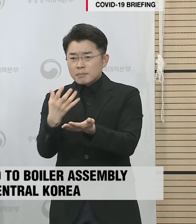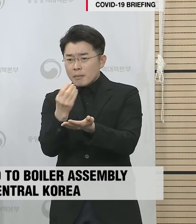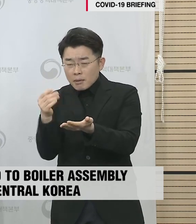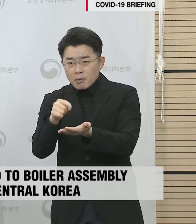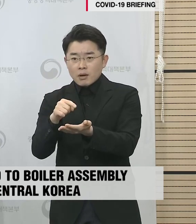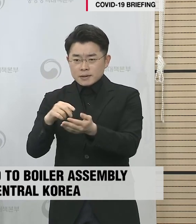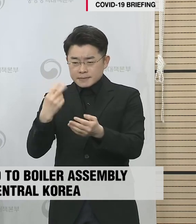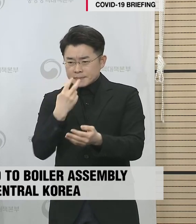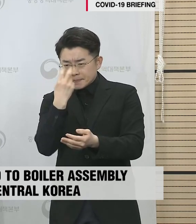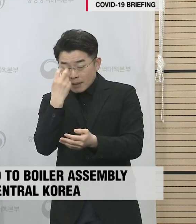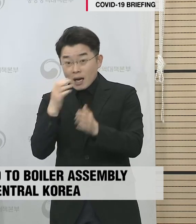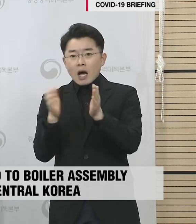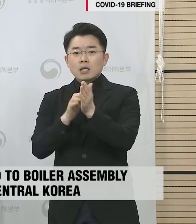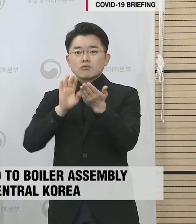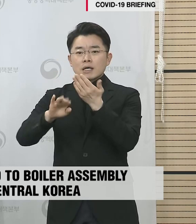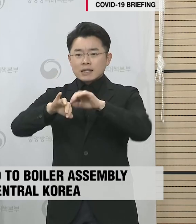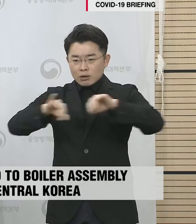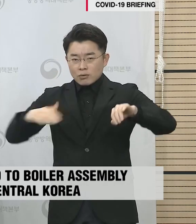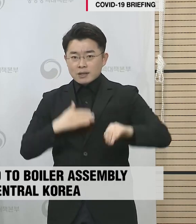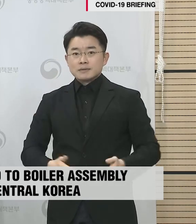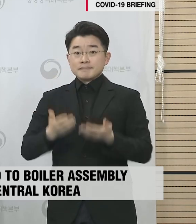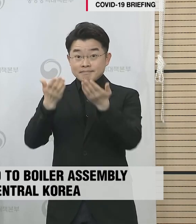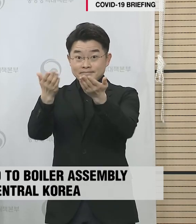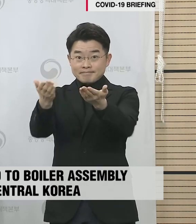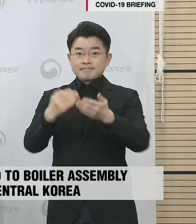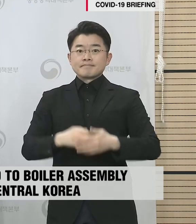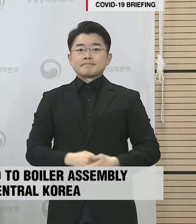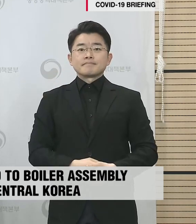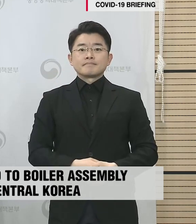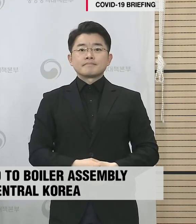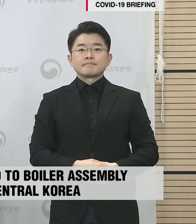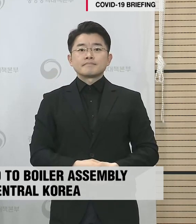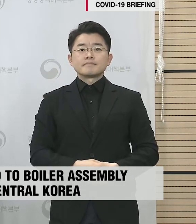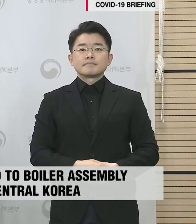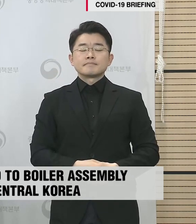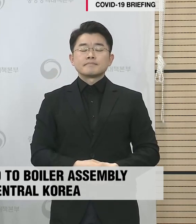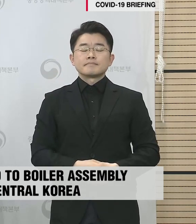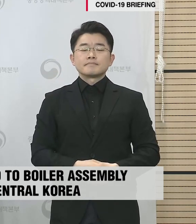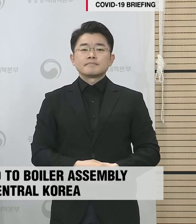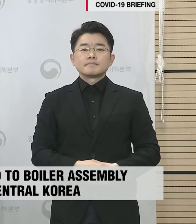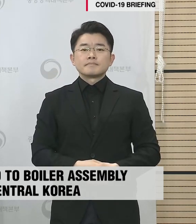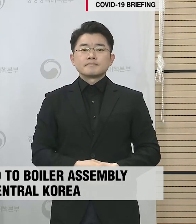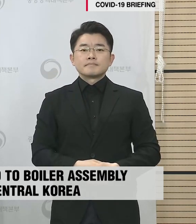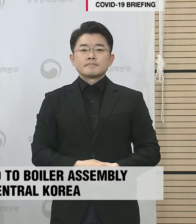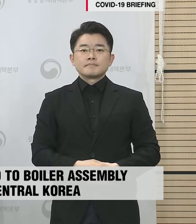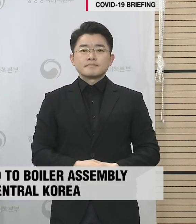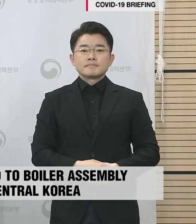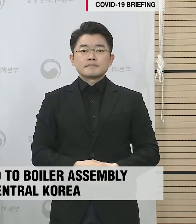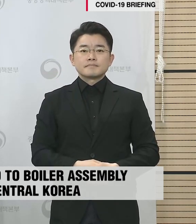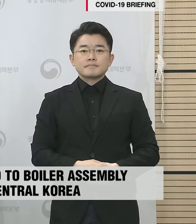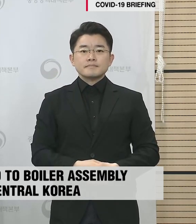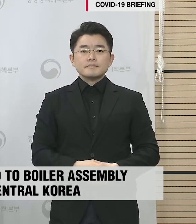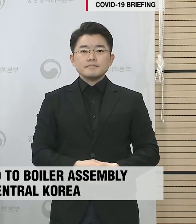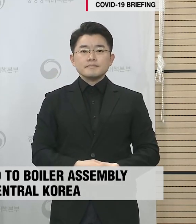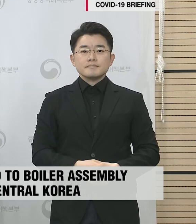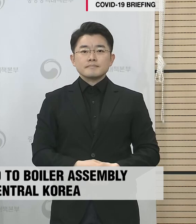for the details and the sources of infection, we will provide you with the latest information going forward.